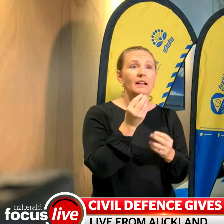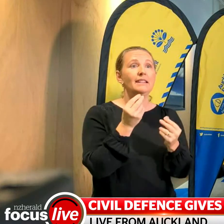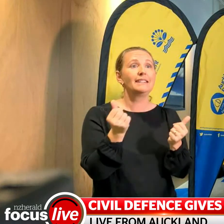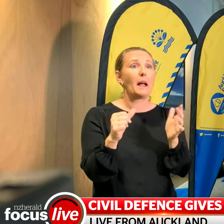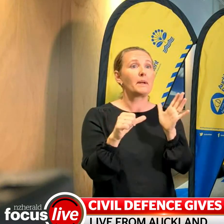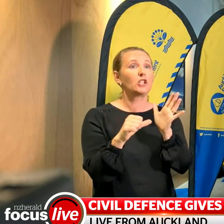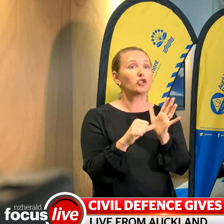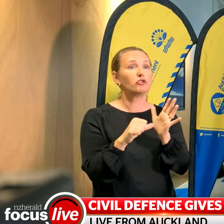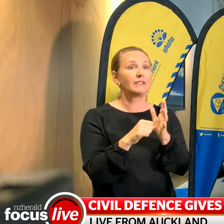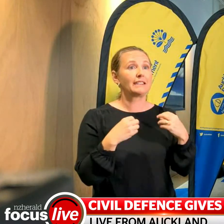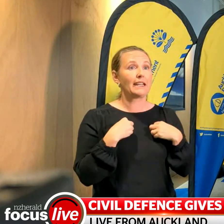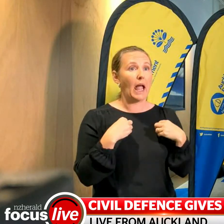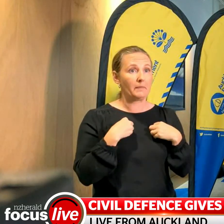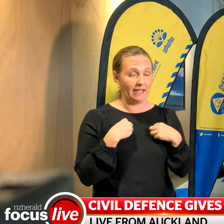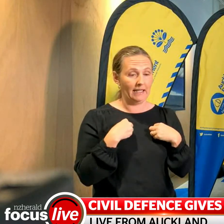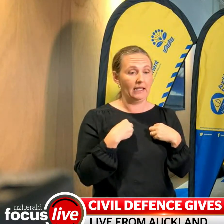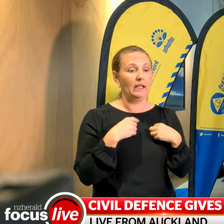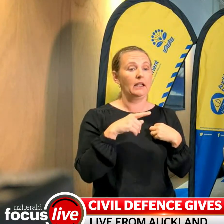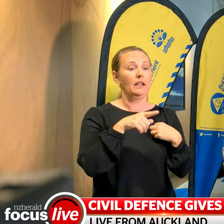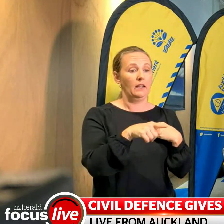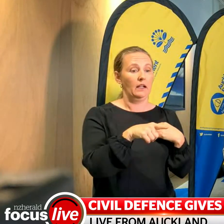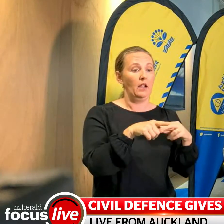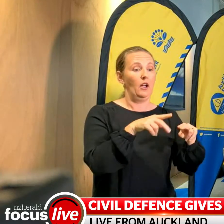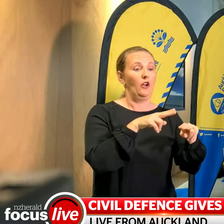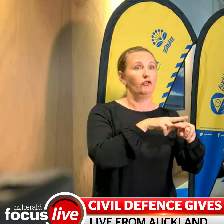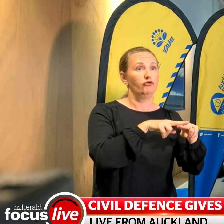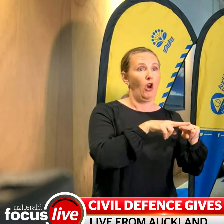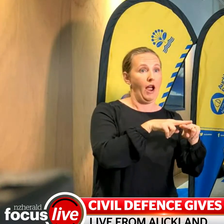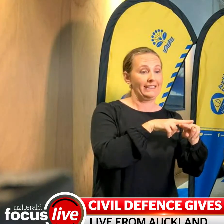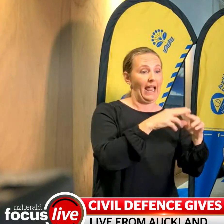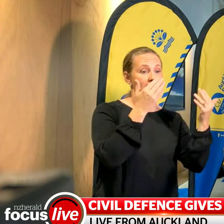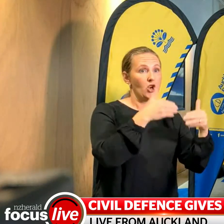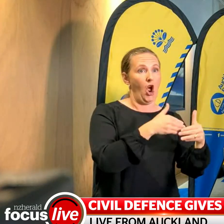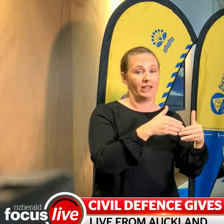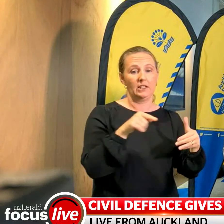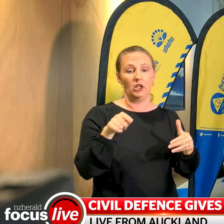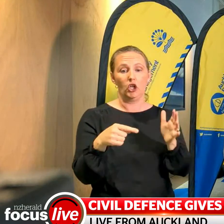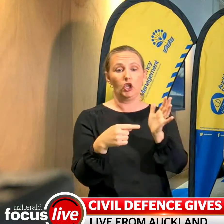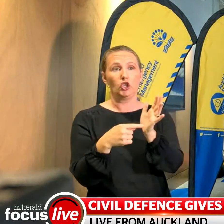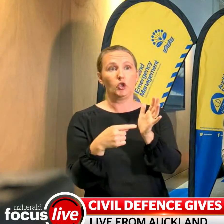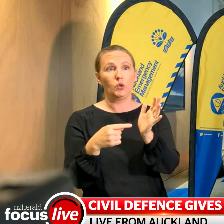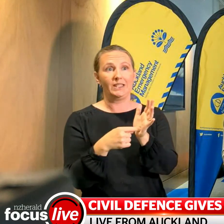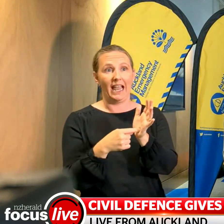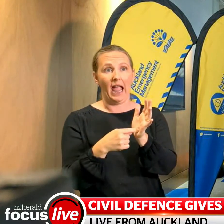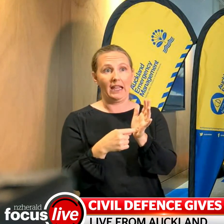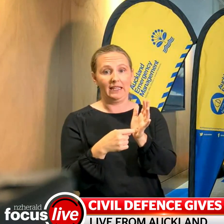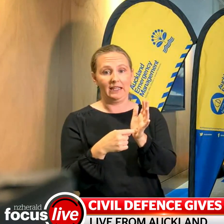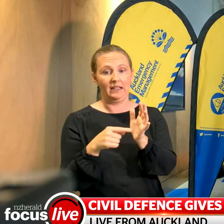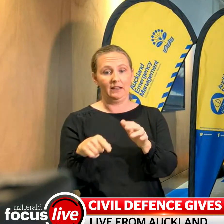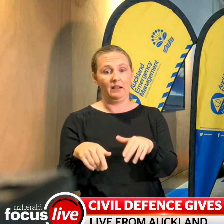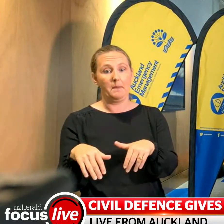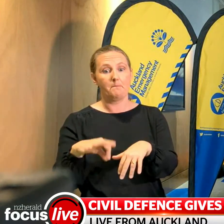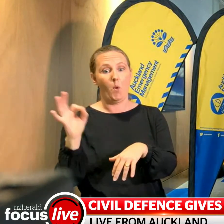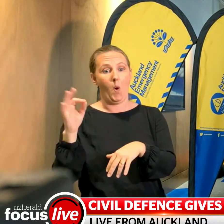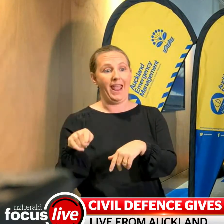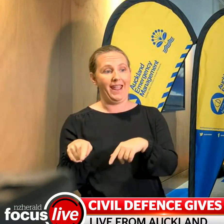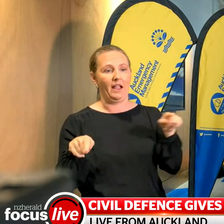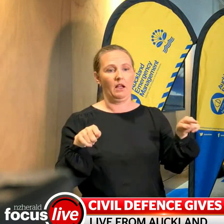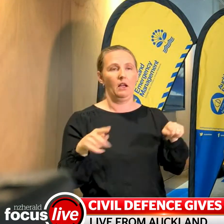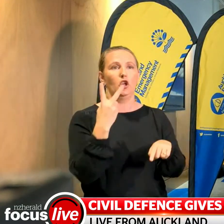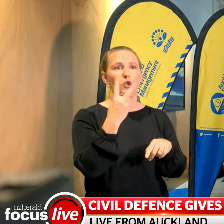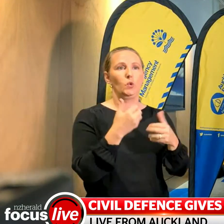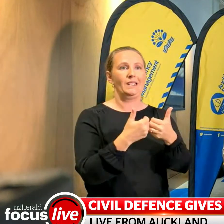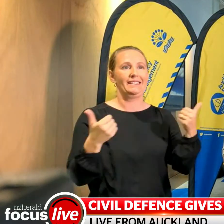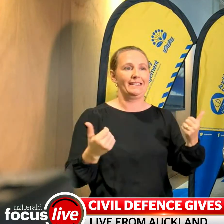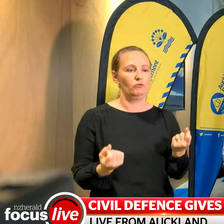companies will treat damage from the Friday night event and damage from Tuesday night event as separate events. And so again, just checking in to make sure